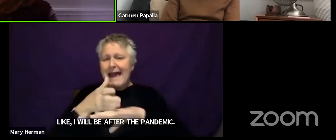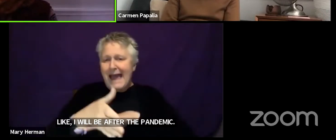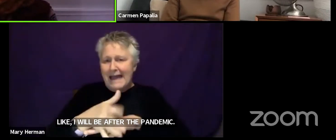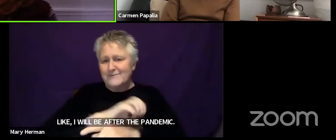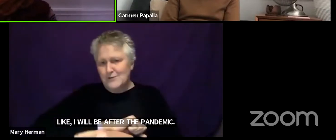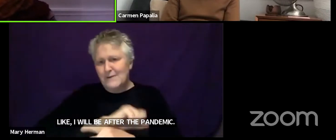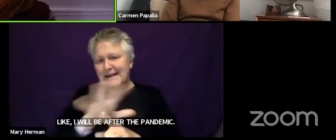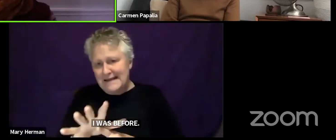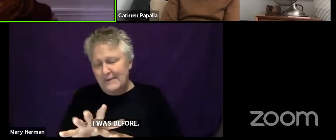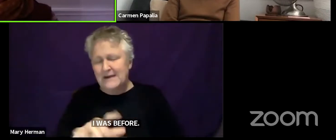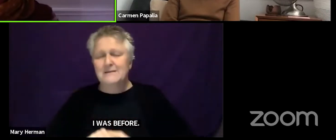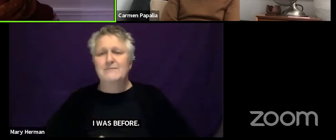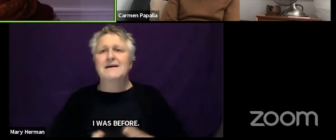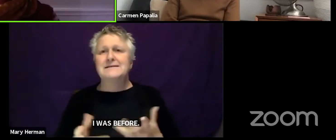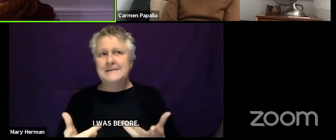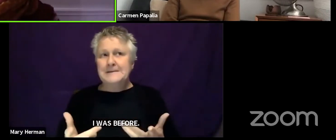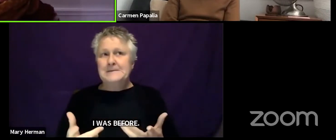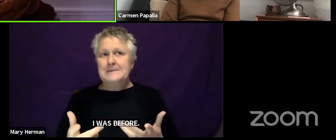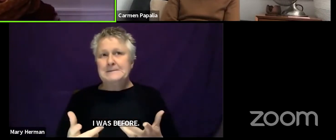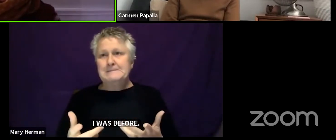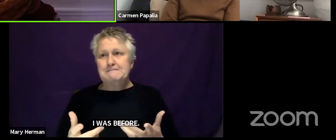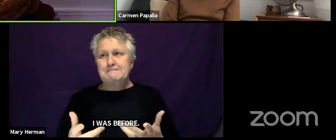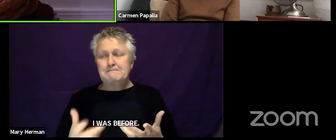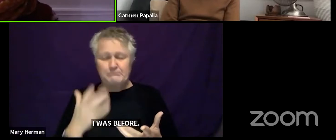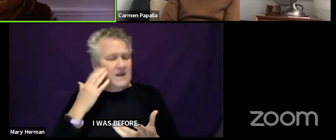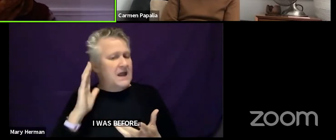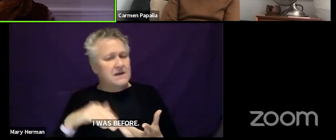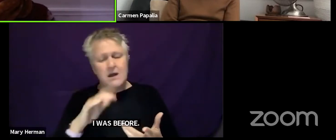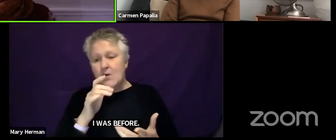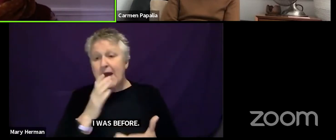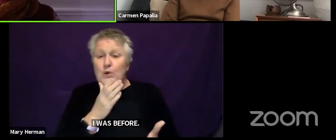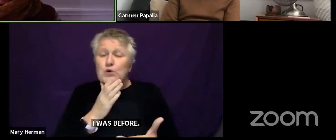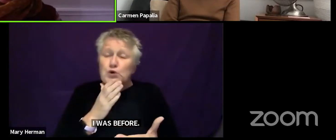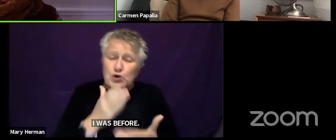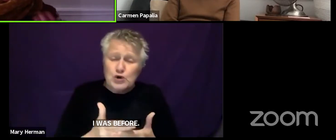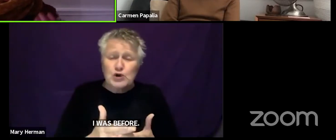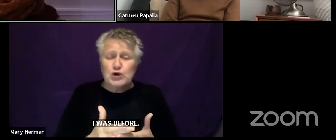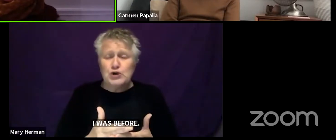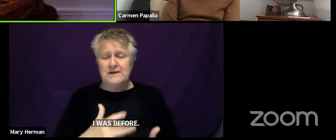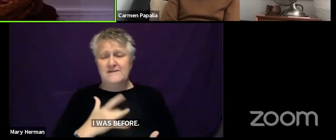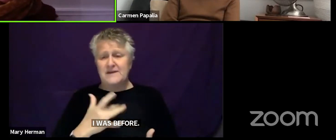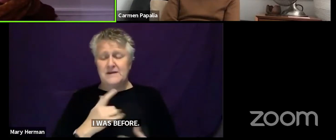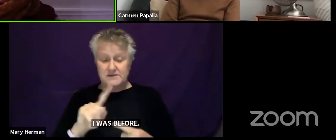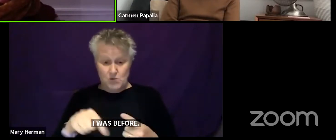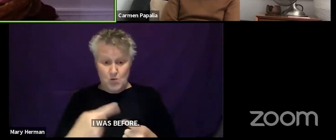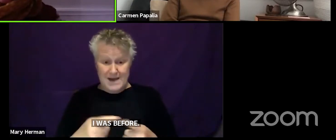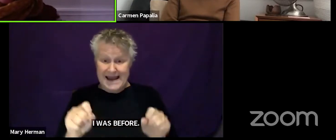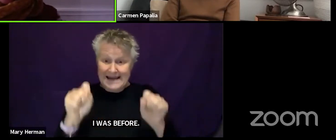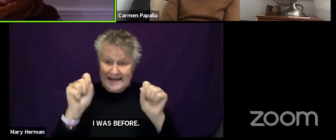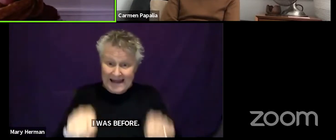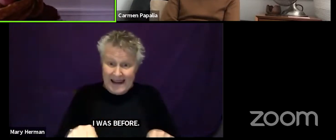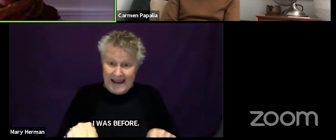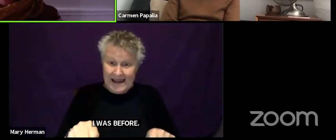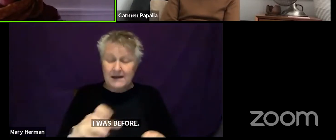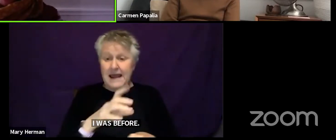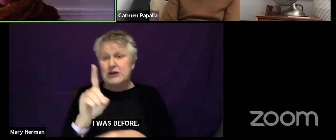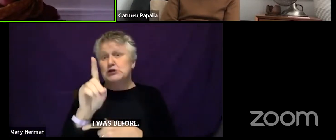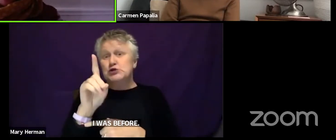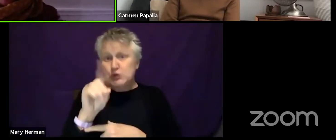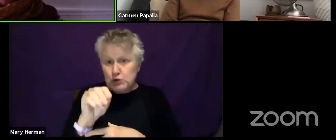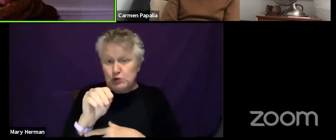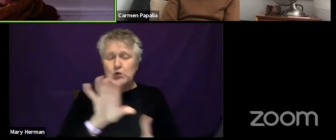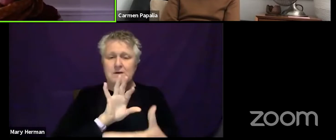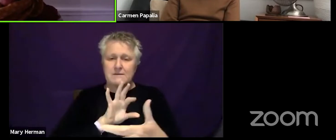it's I know how good it feels when I can and do connect, and how it felt